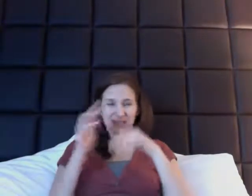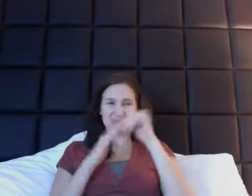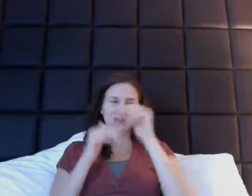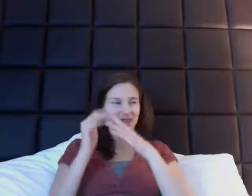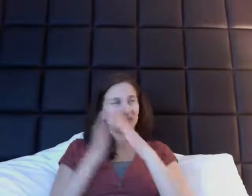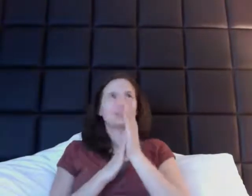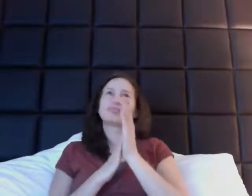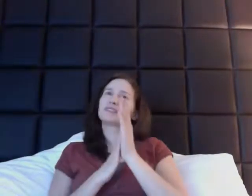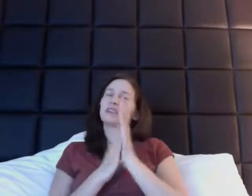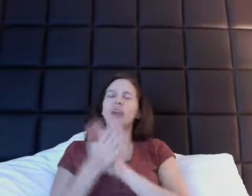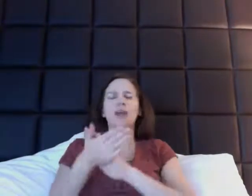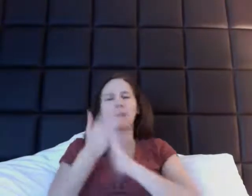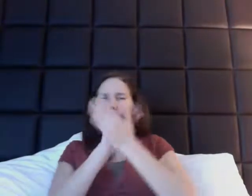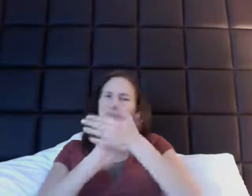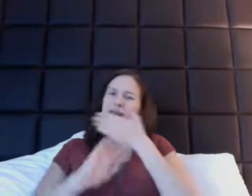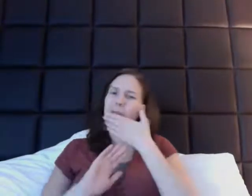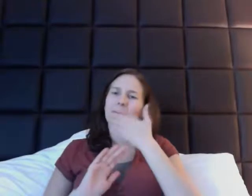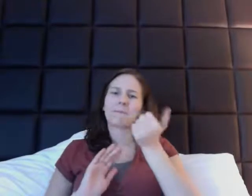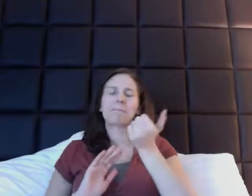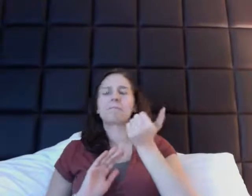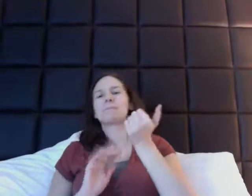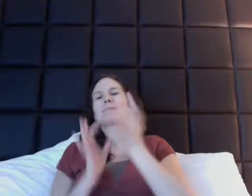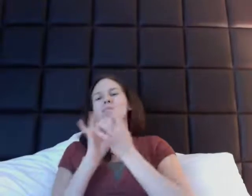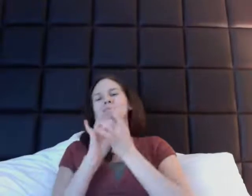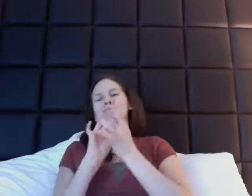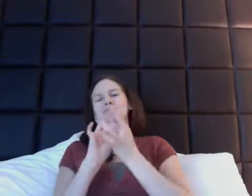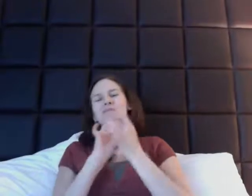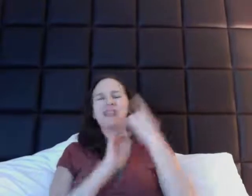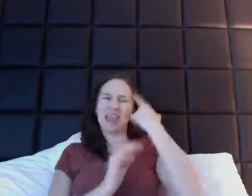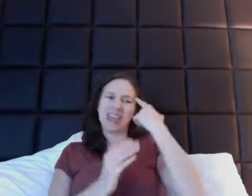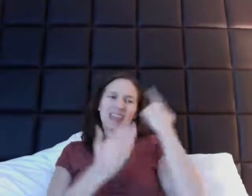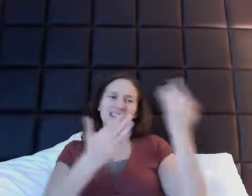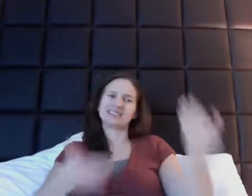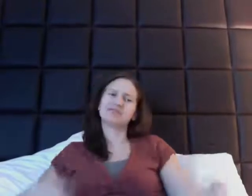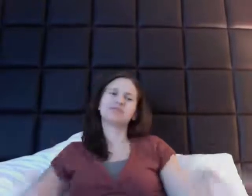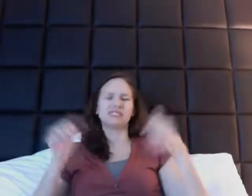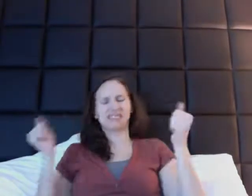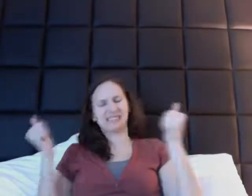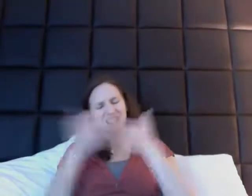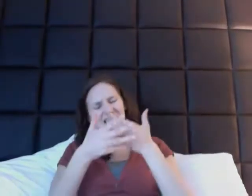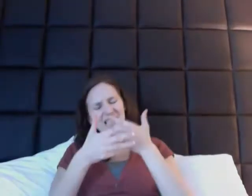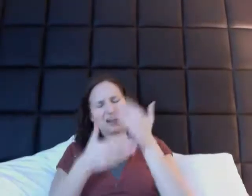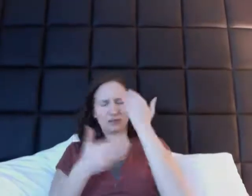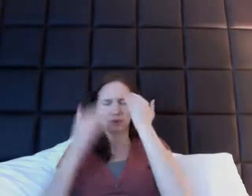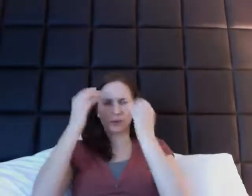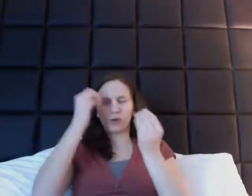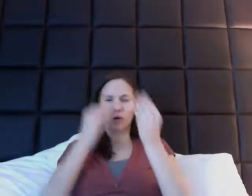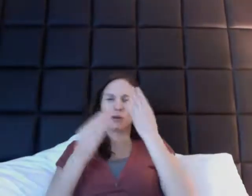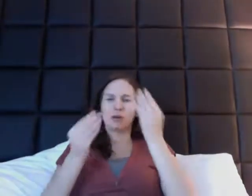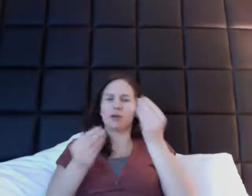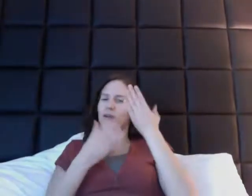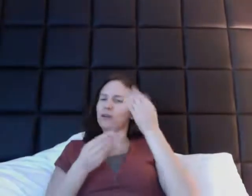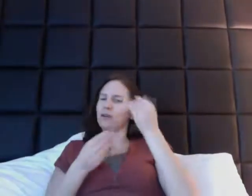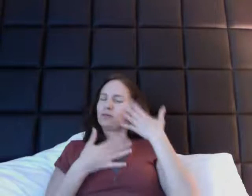in my life. I think I'm just scared that I know too much. I can't